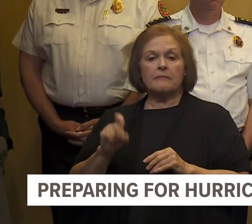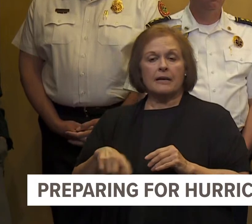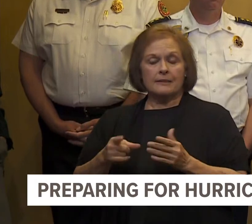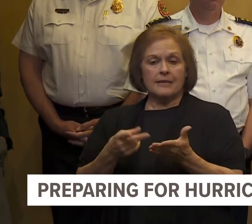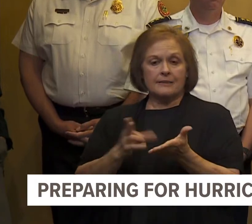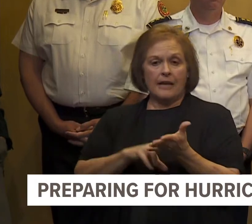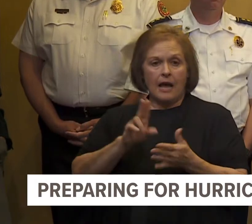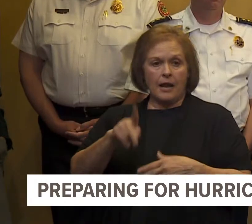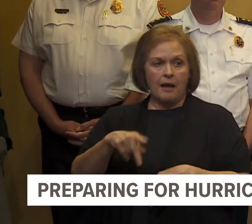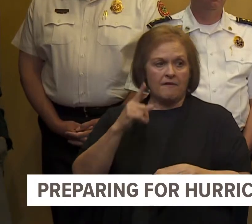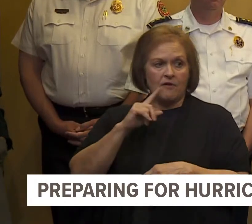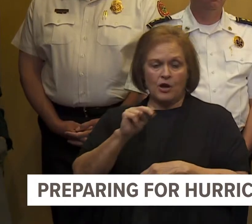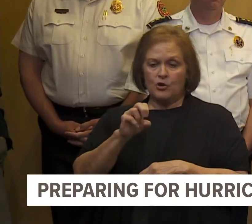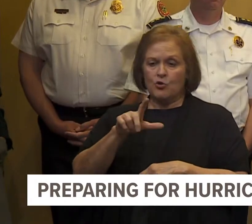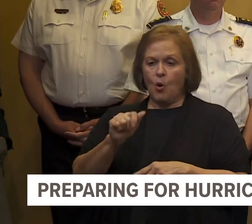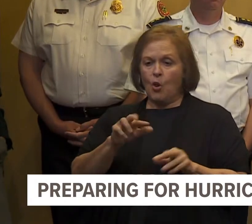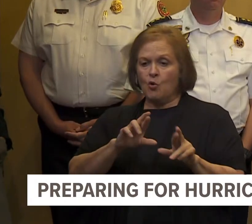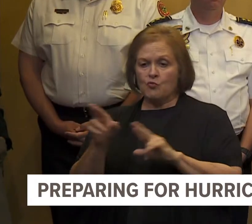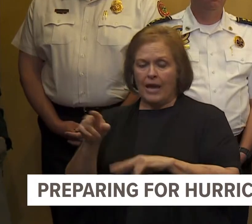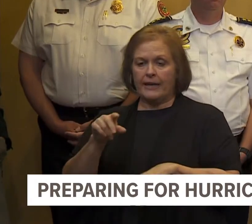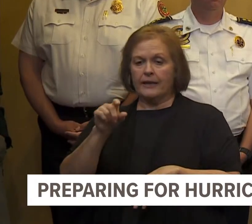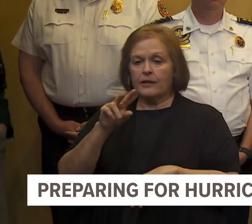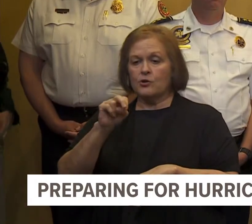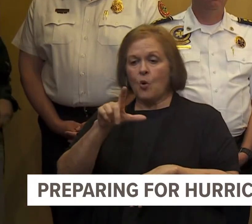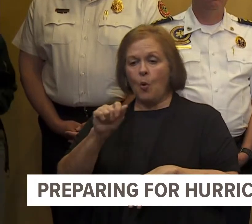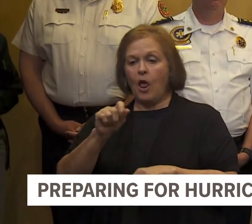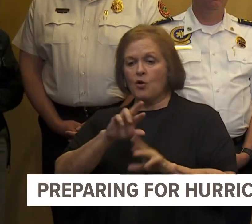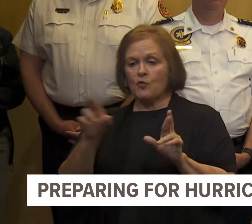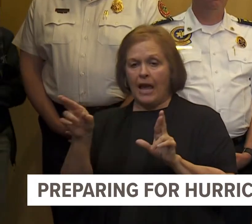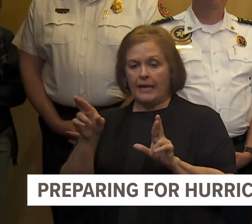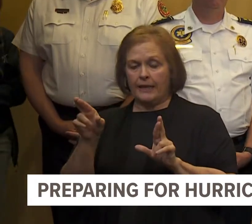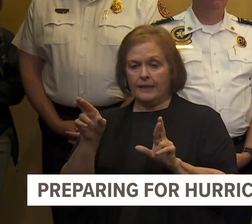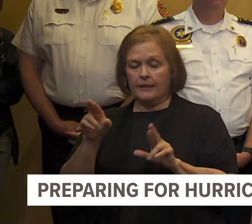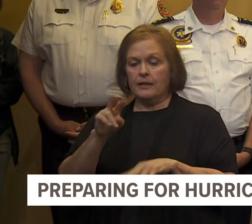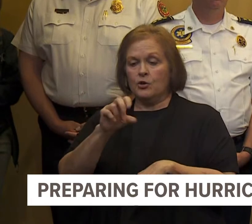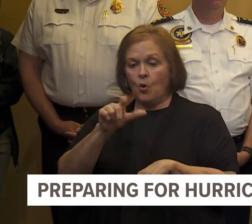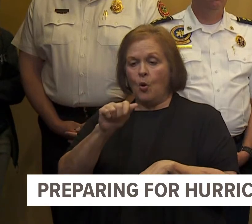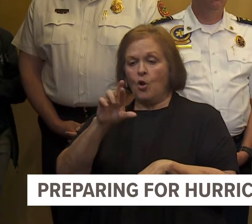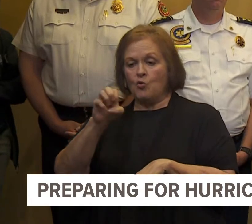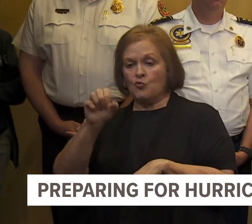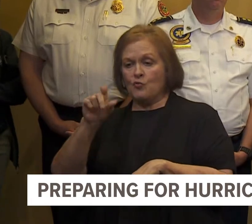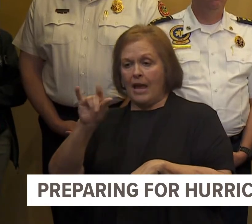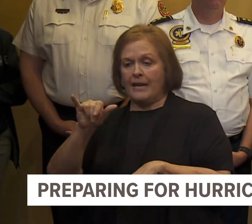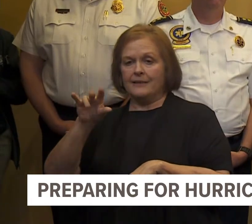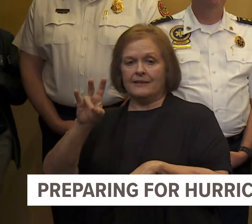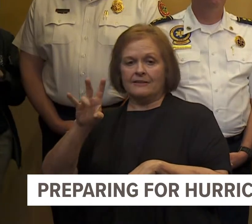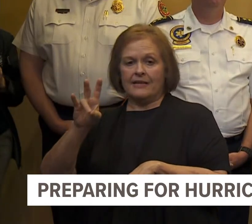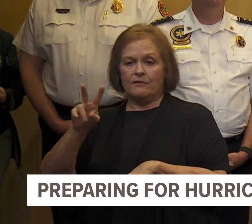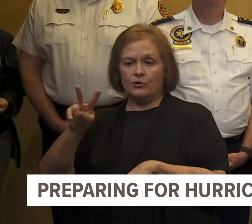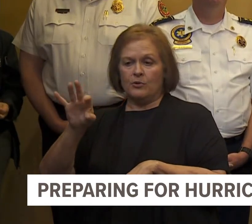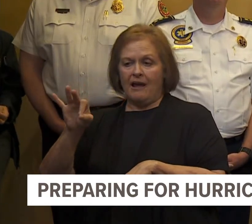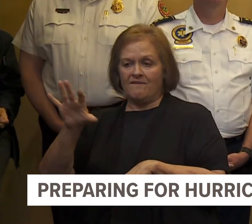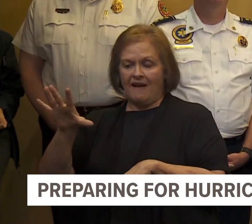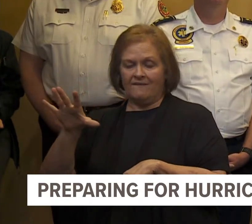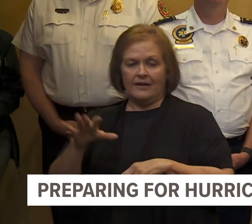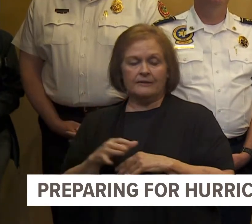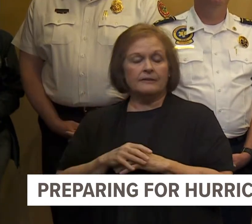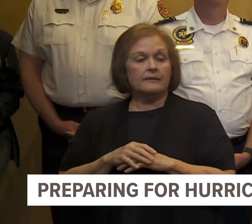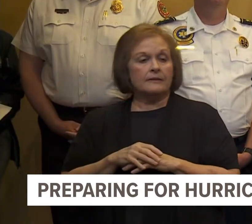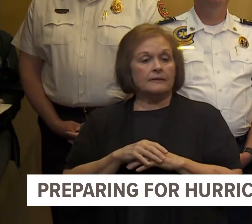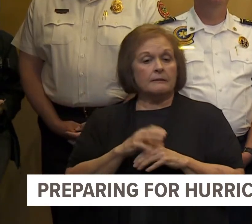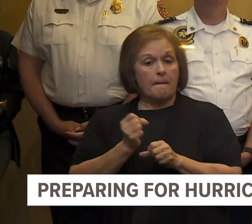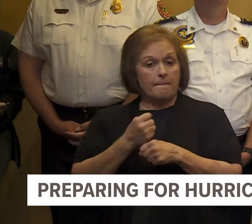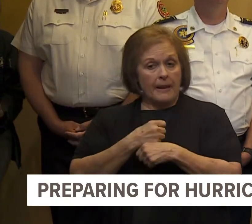signing up for NOLA Ready emergency alerts by texting NOLA Ready, one word, that's NOLA Ready to 77295. Make